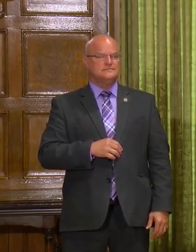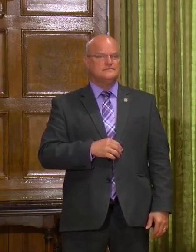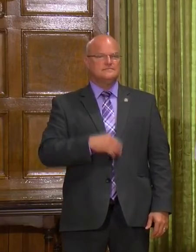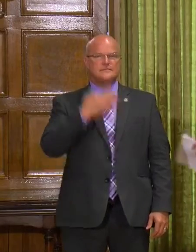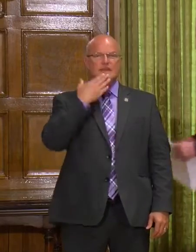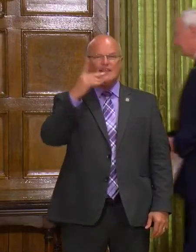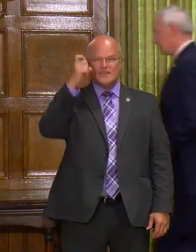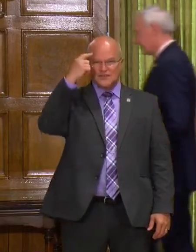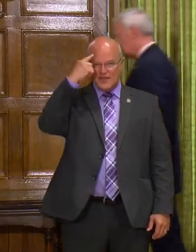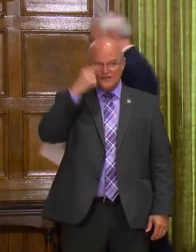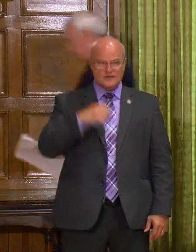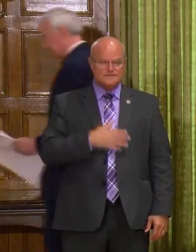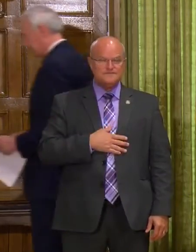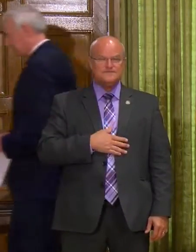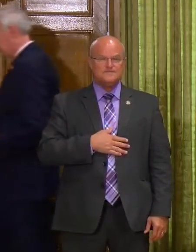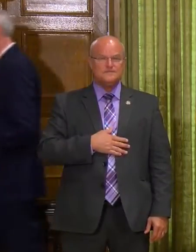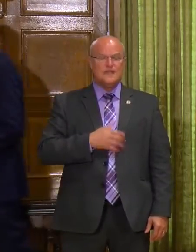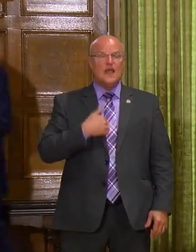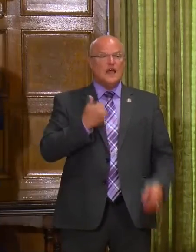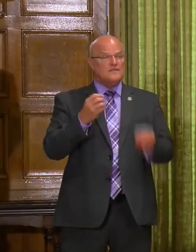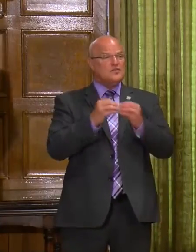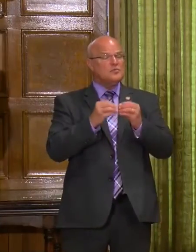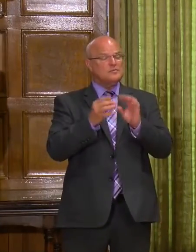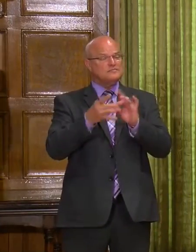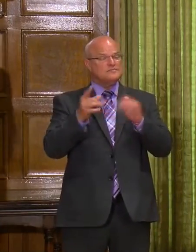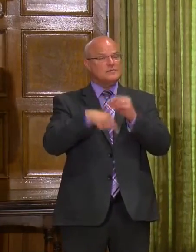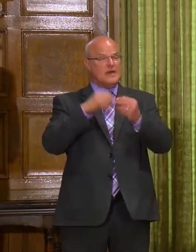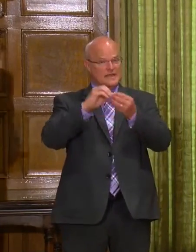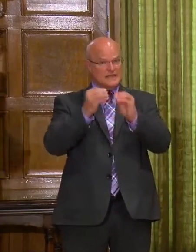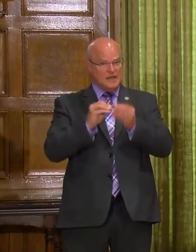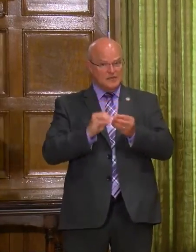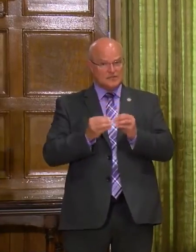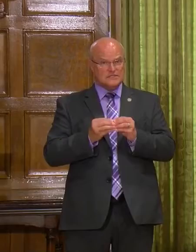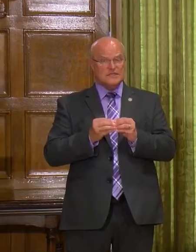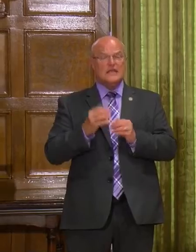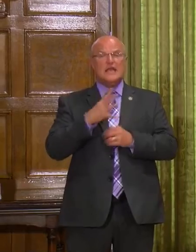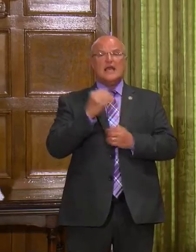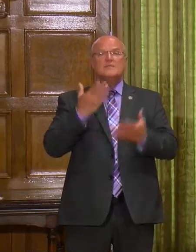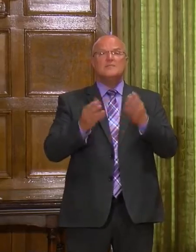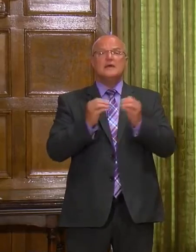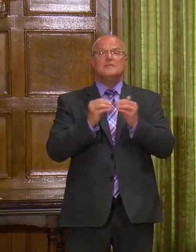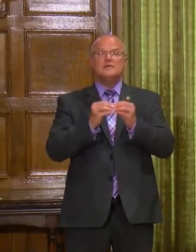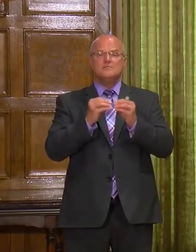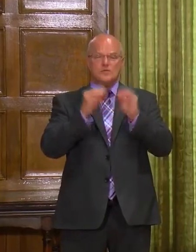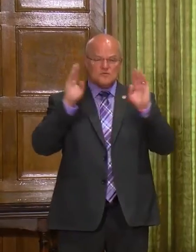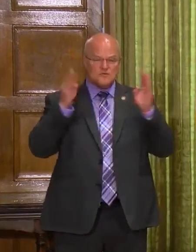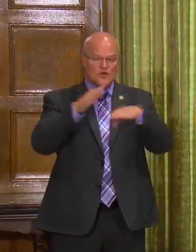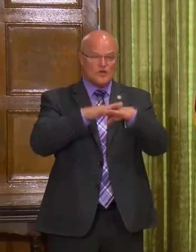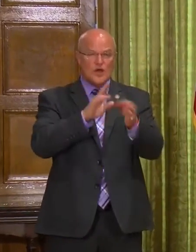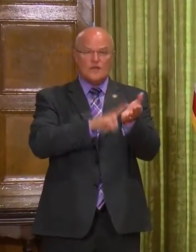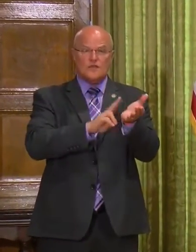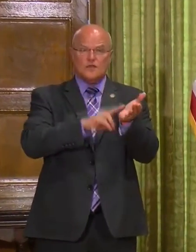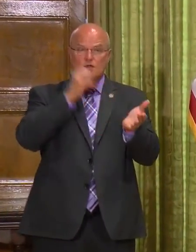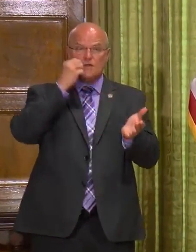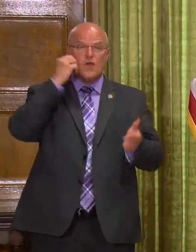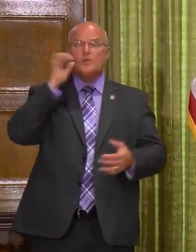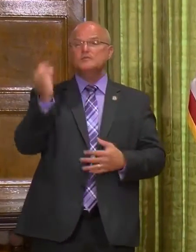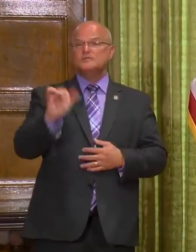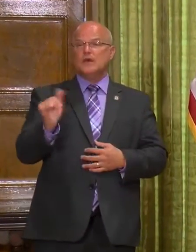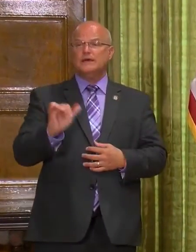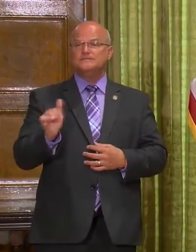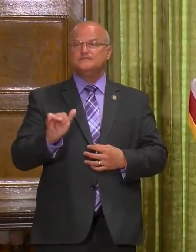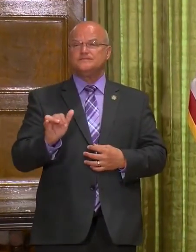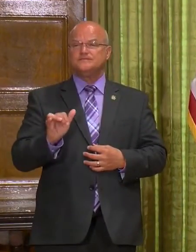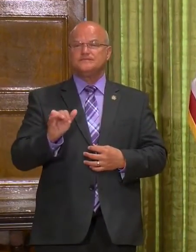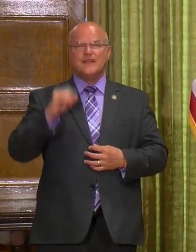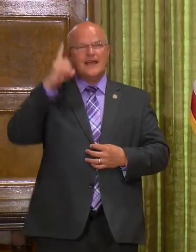Thank you, Governor. I'll give a few more details on the numbers and maybe a little bit more focus on the nursing homes as well.